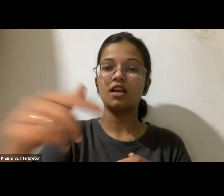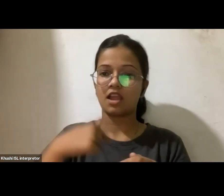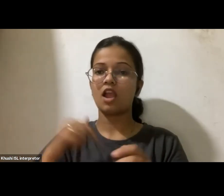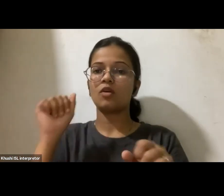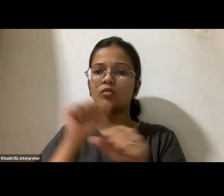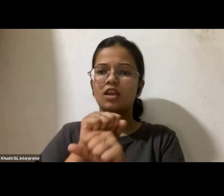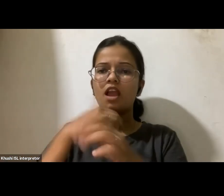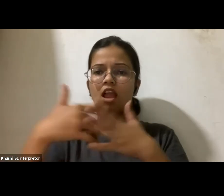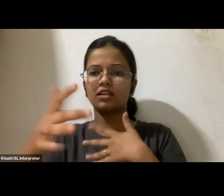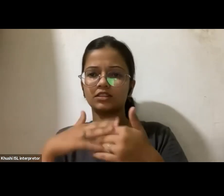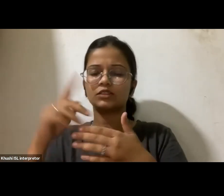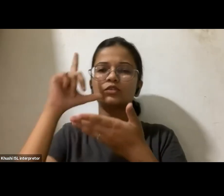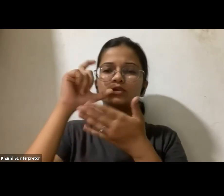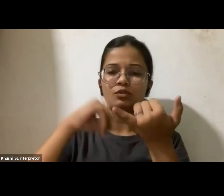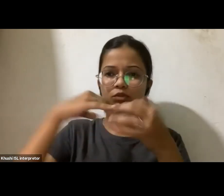Hamilton Studios